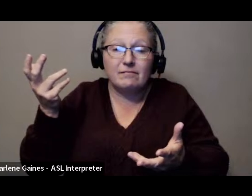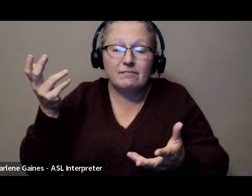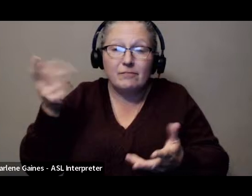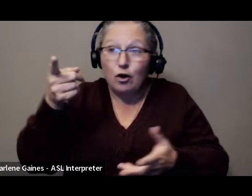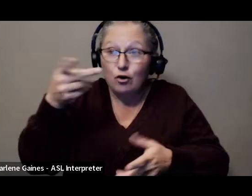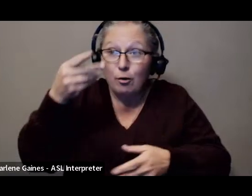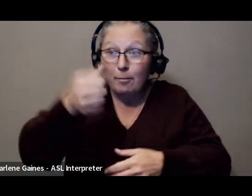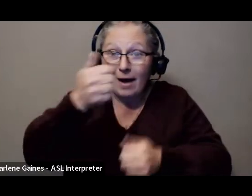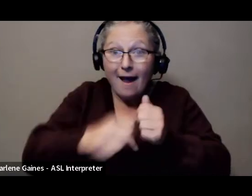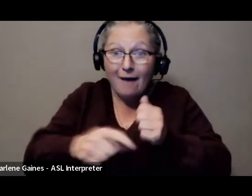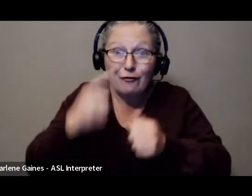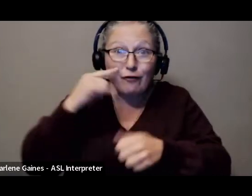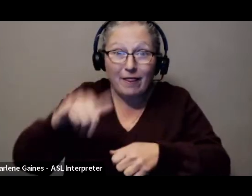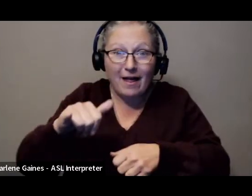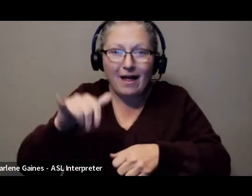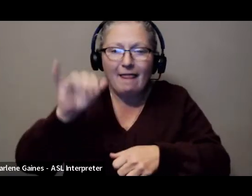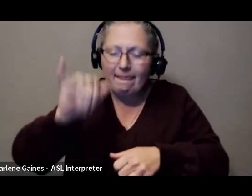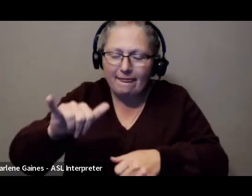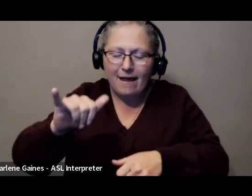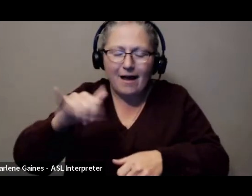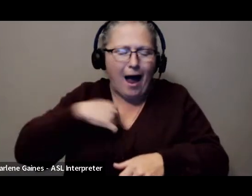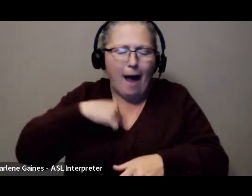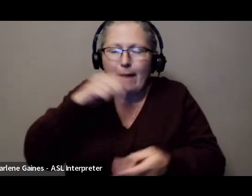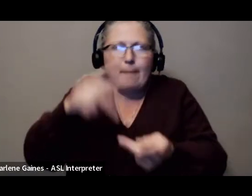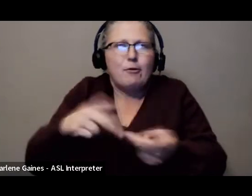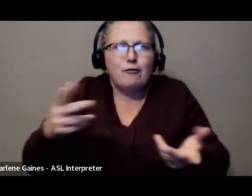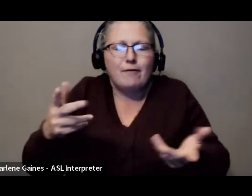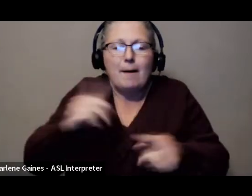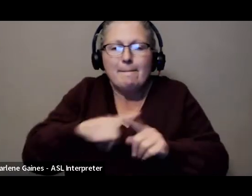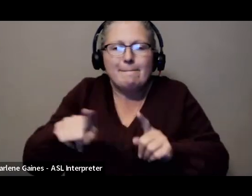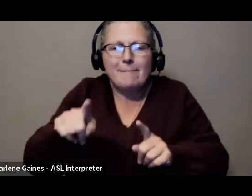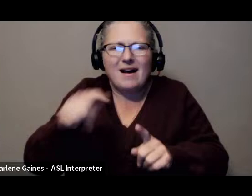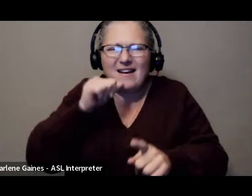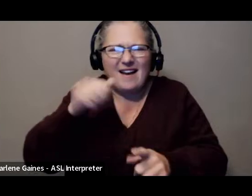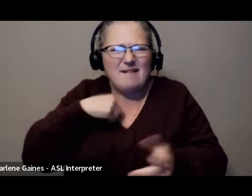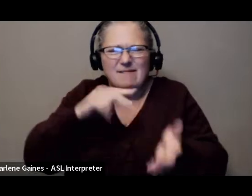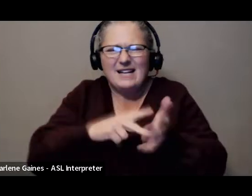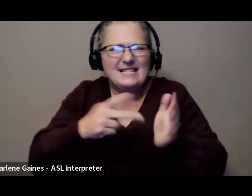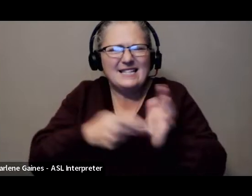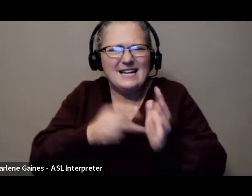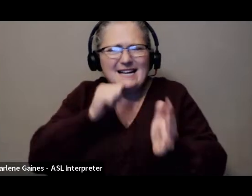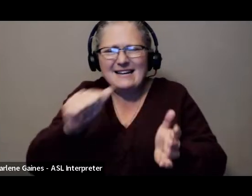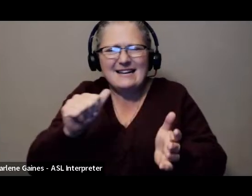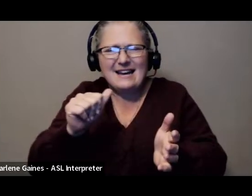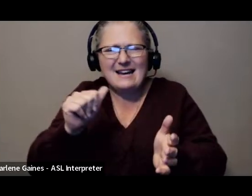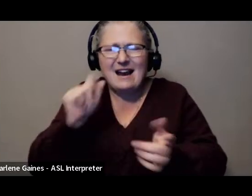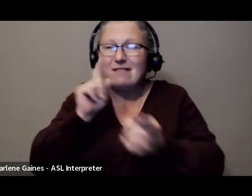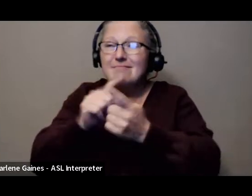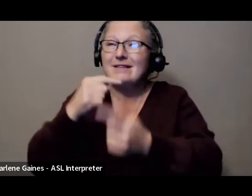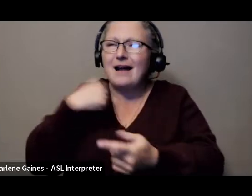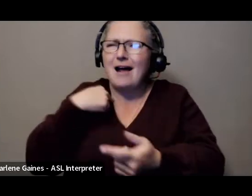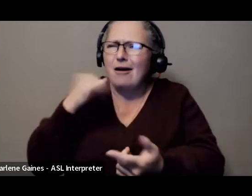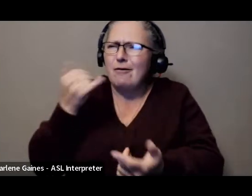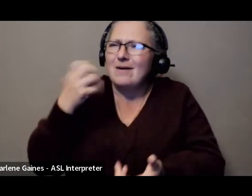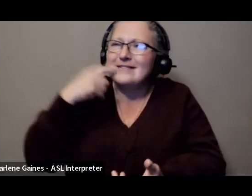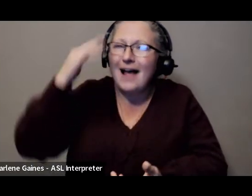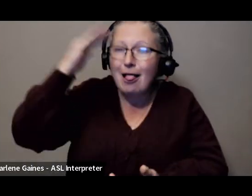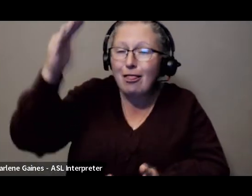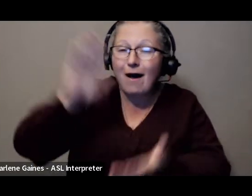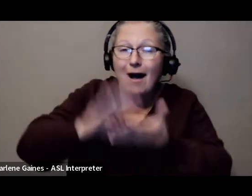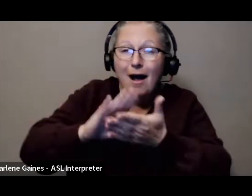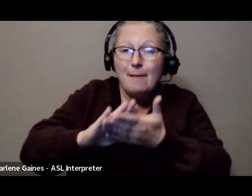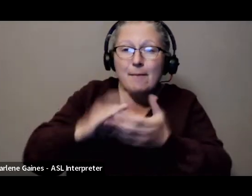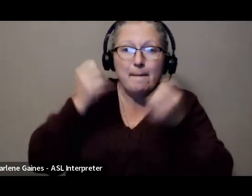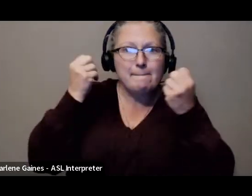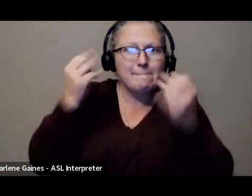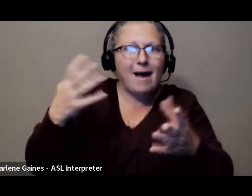did you pay everybody for that? Now that's, I'm imperfect, right? But that wasn't my intention. My intention was to go up and say hello and to compliment her on the number of